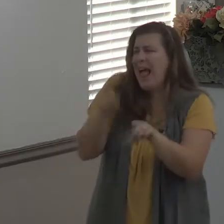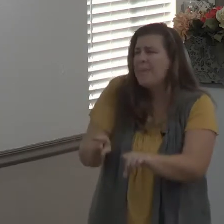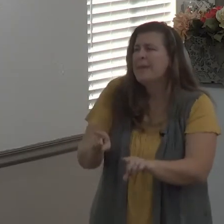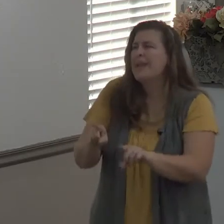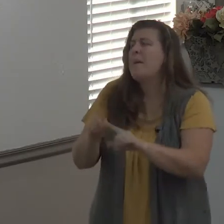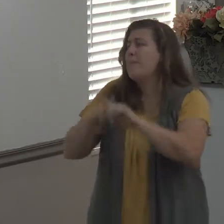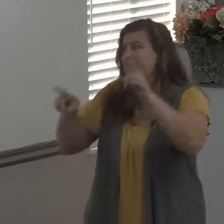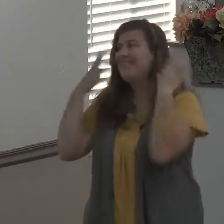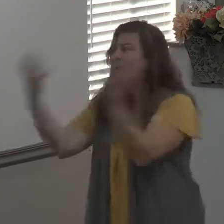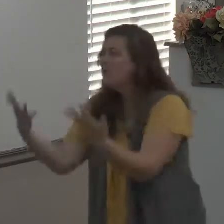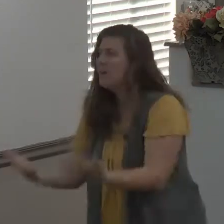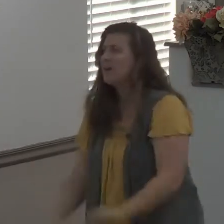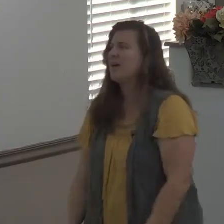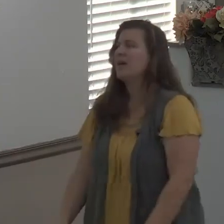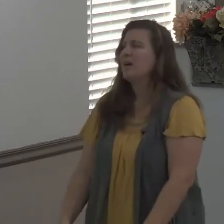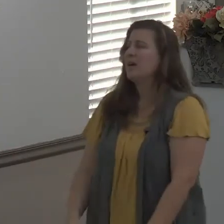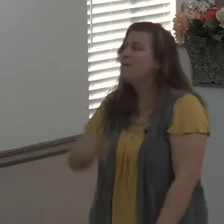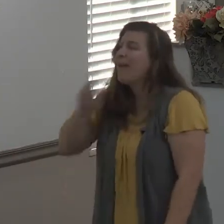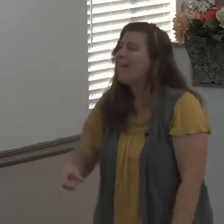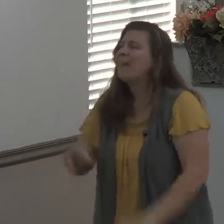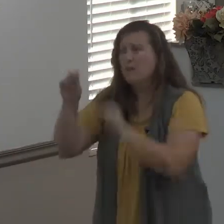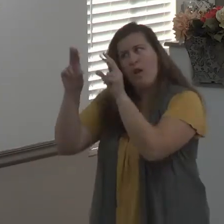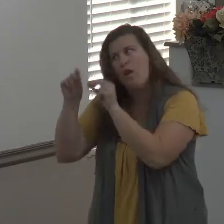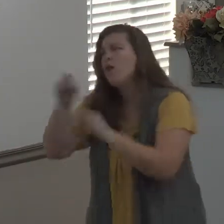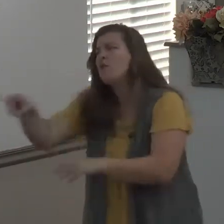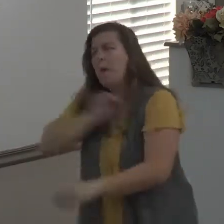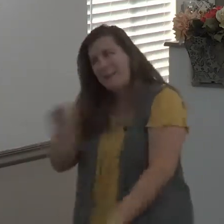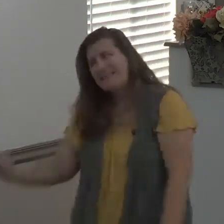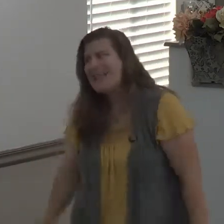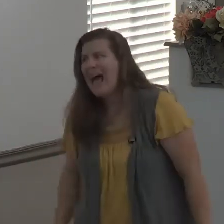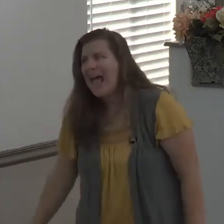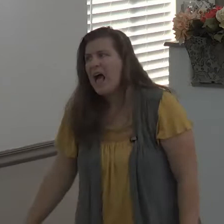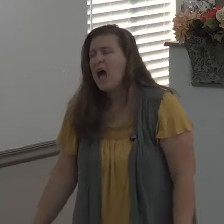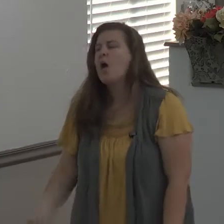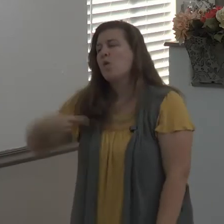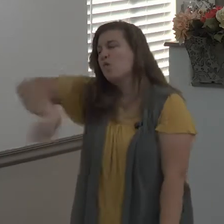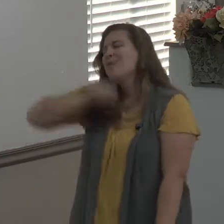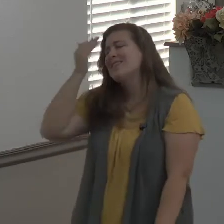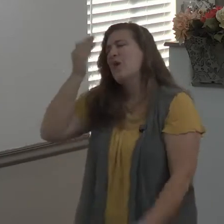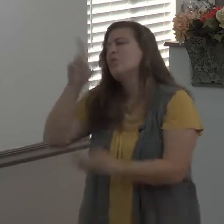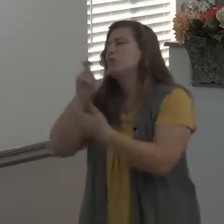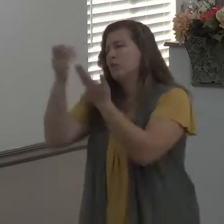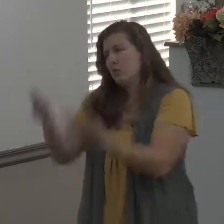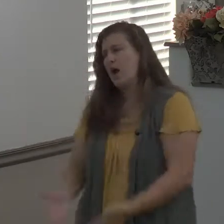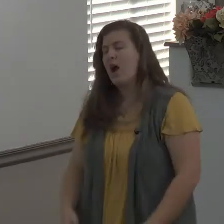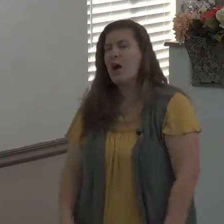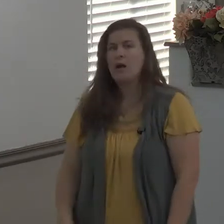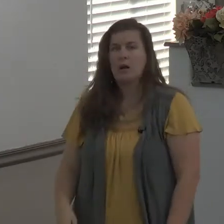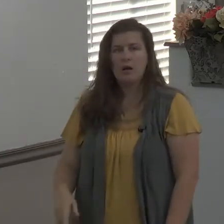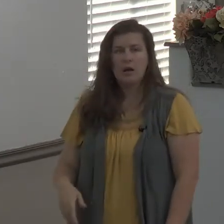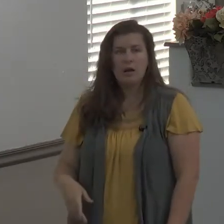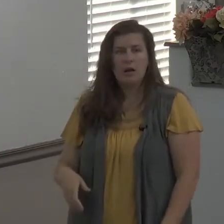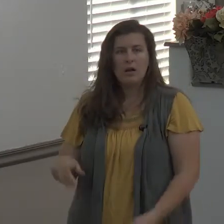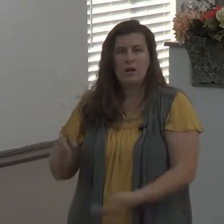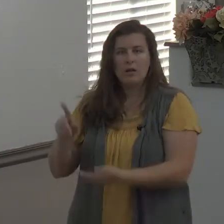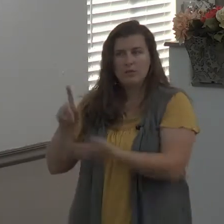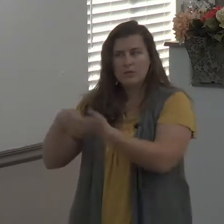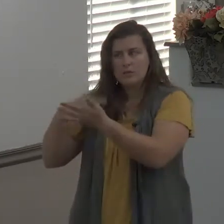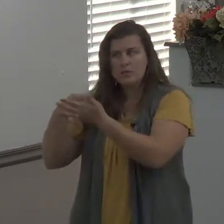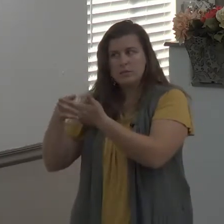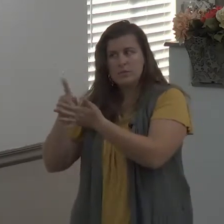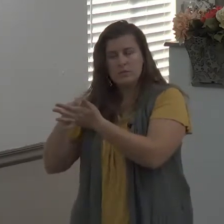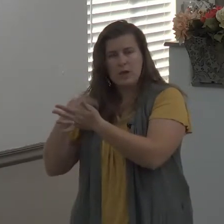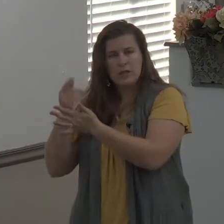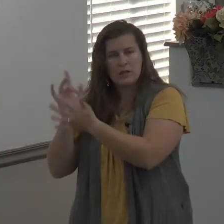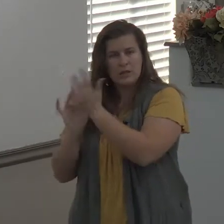bit recently. Maybe you've been down because something didn't happen or people turned away from you. But come on, Jesus. No, no, no. You're the